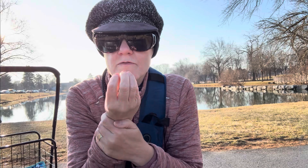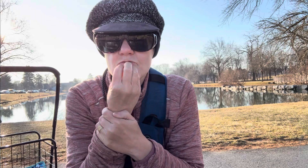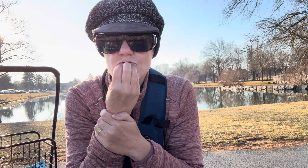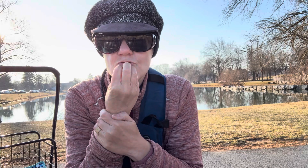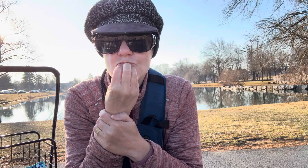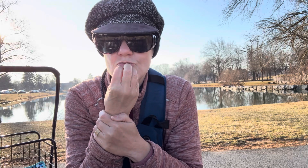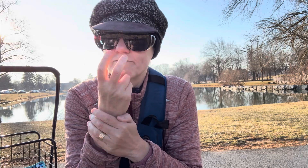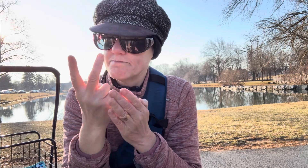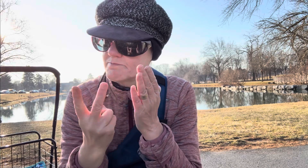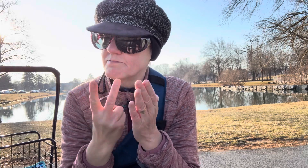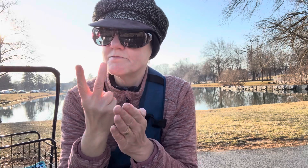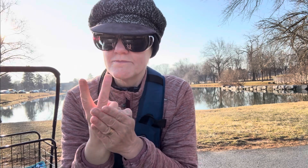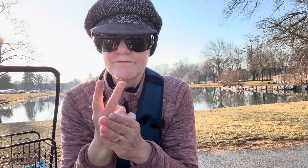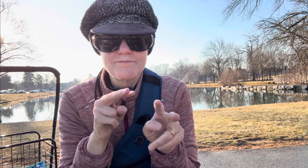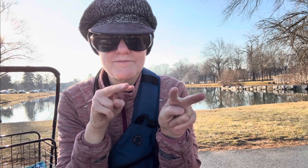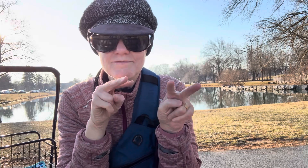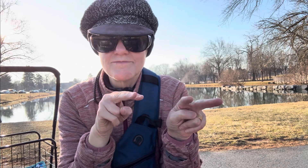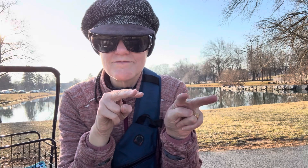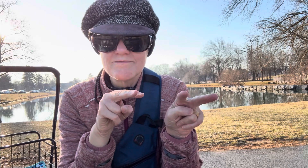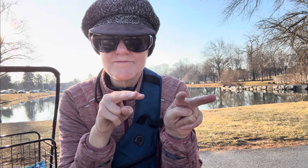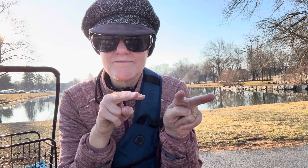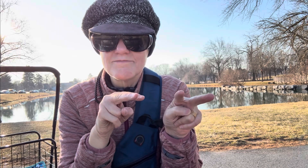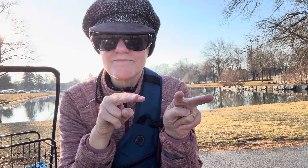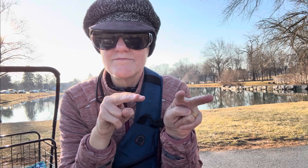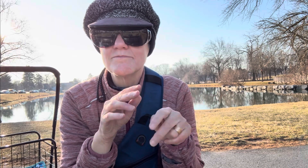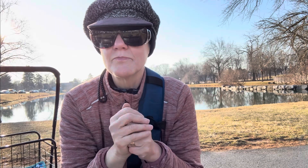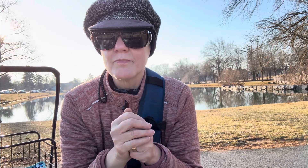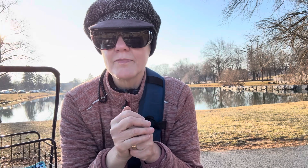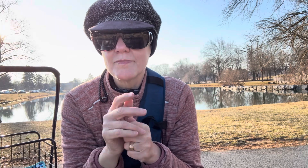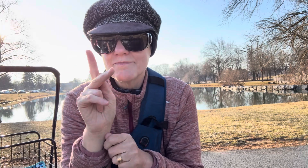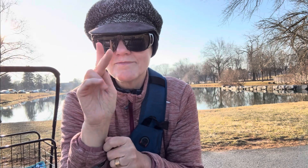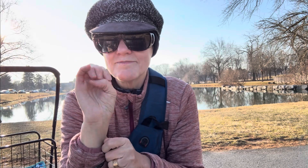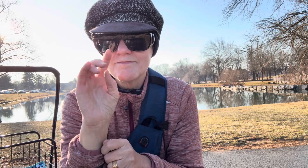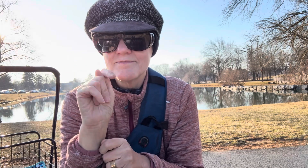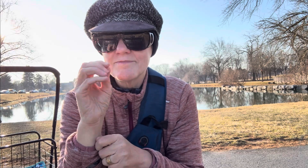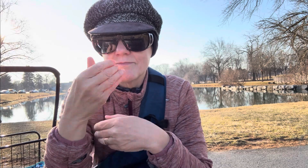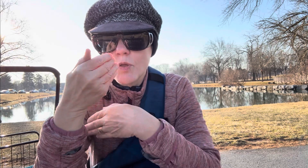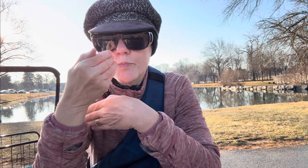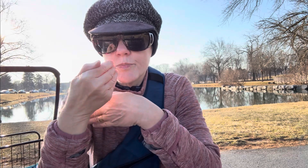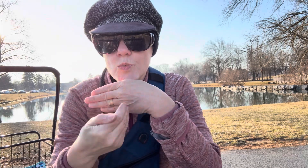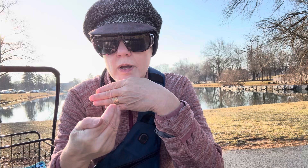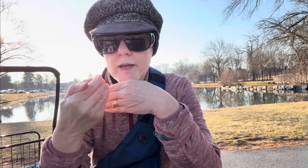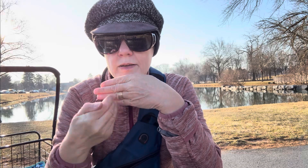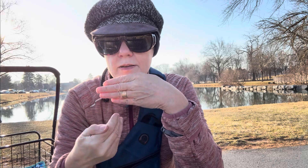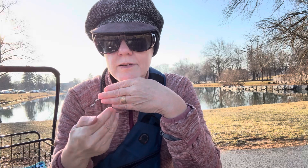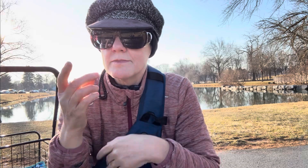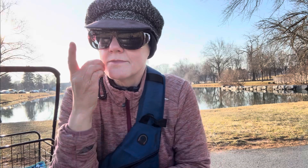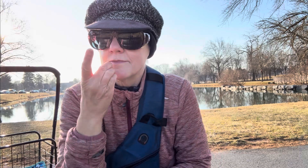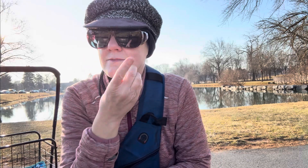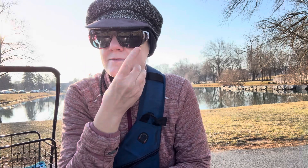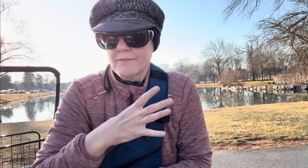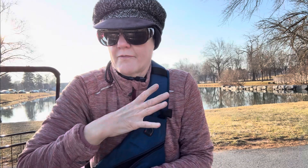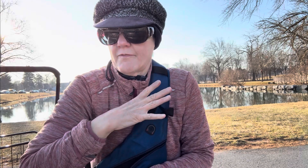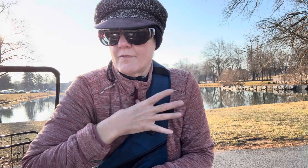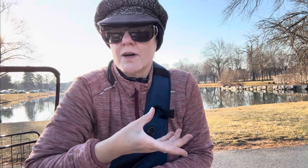Any new food, 2 hours afterwards, we really watch to see how it affects him. His keto bread,